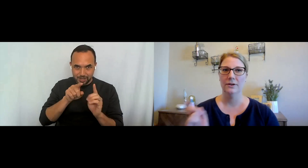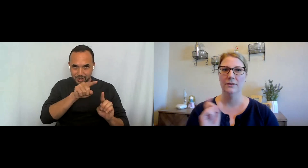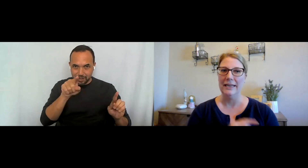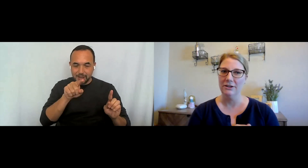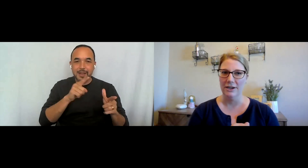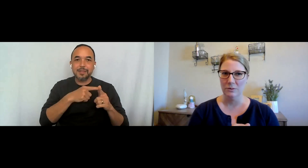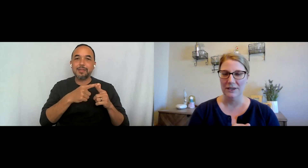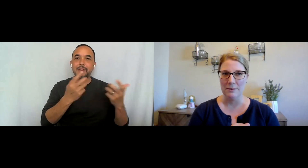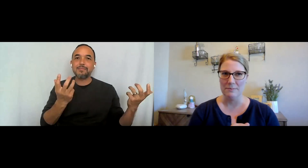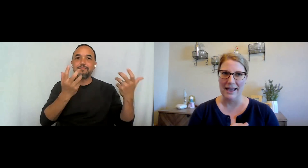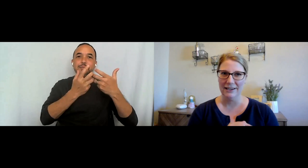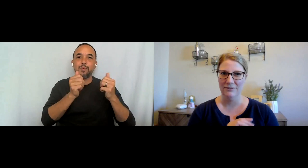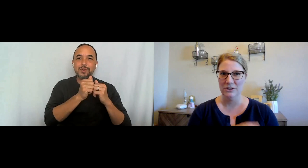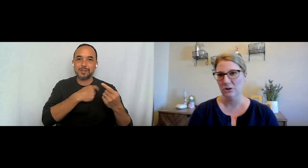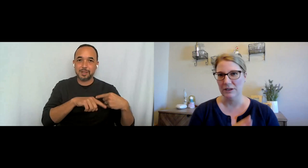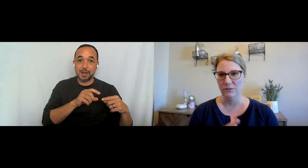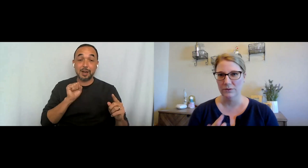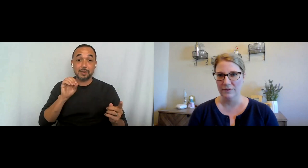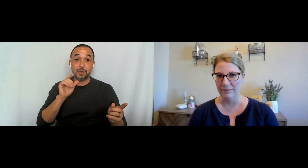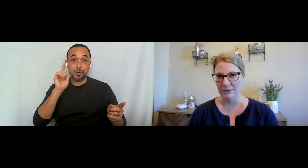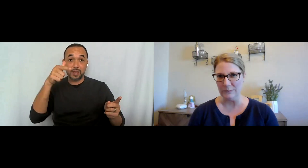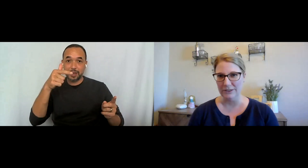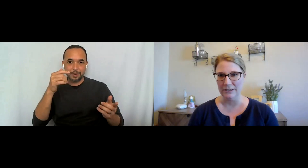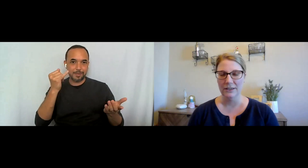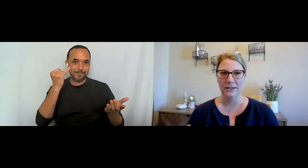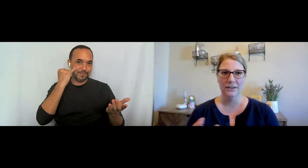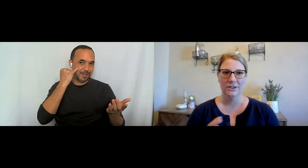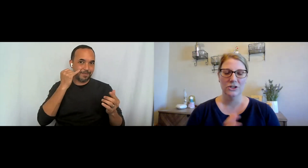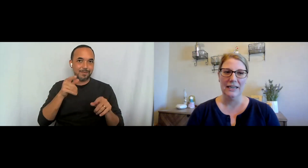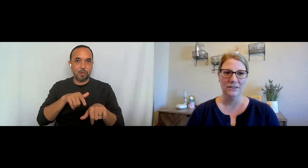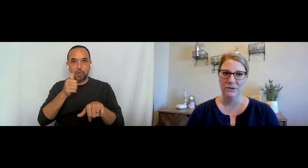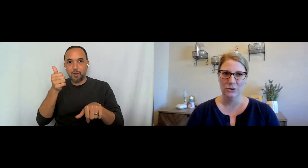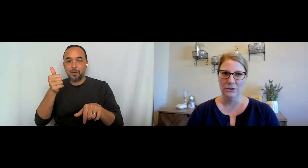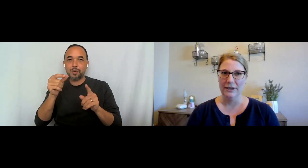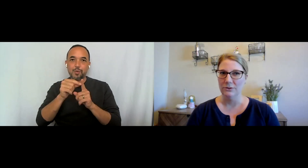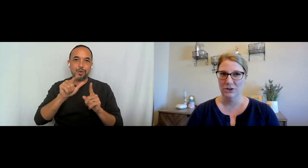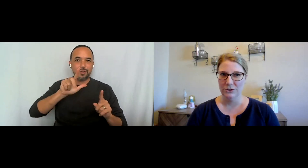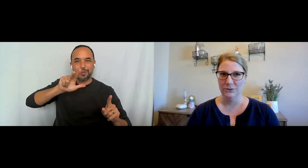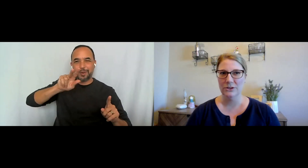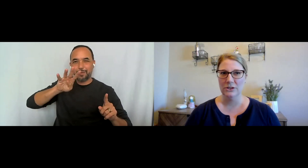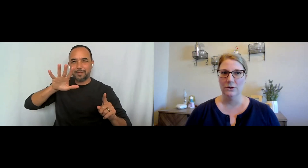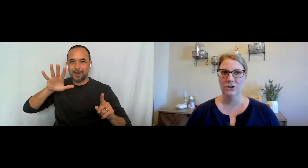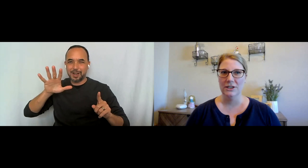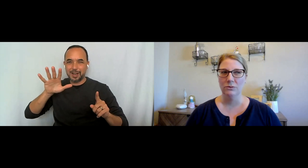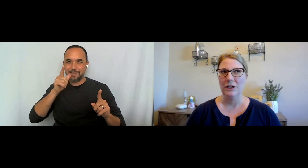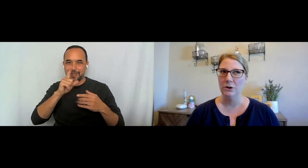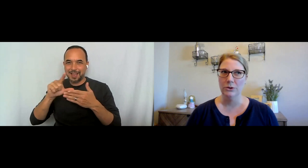So later on, when we come back, if it's a 3, 4, 5-letter word, she has a visual now too.